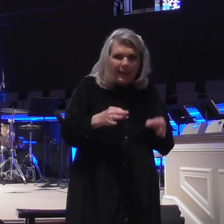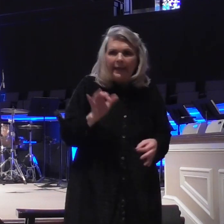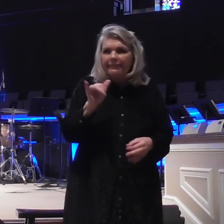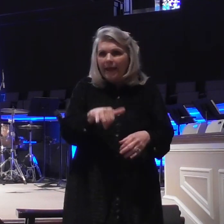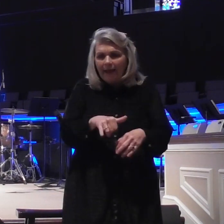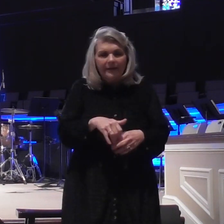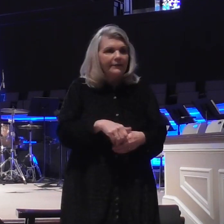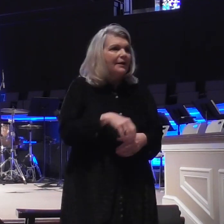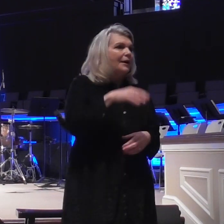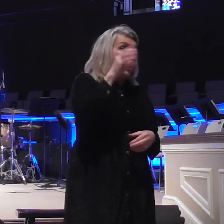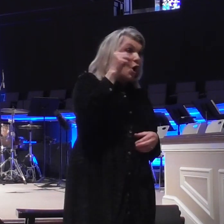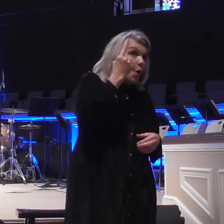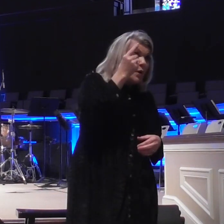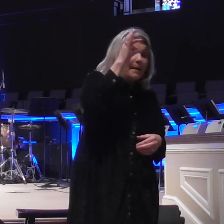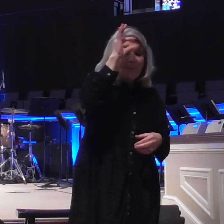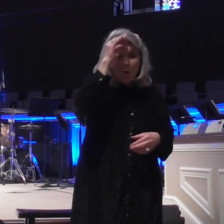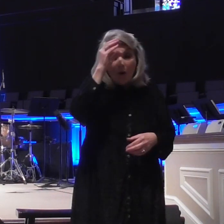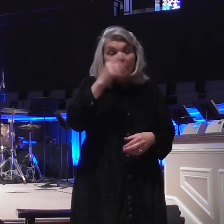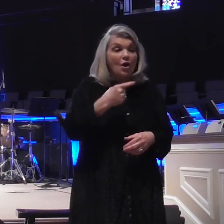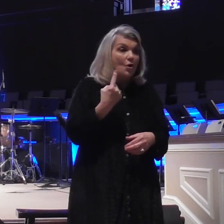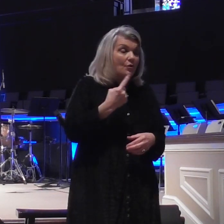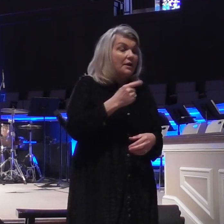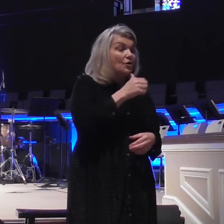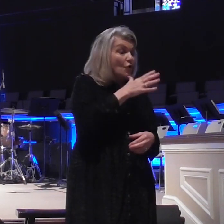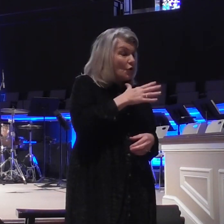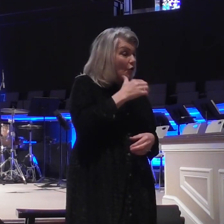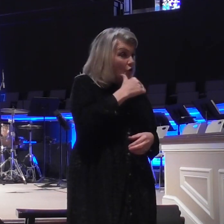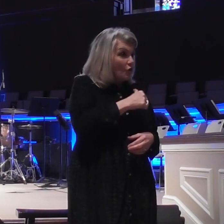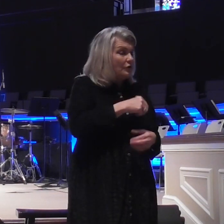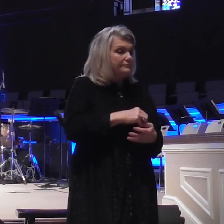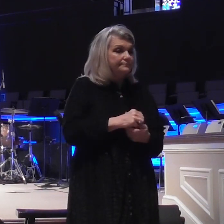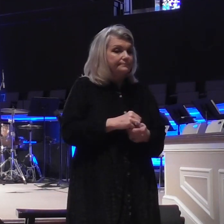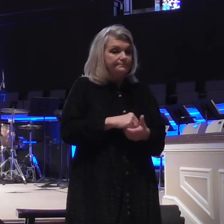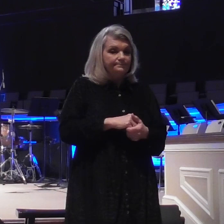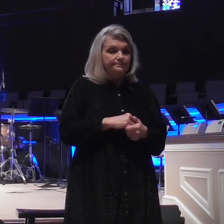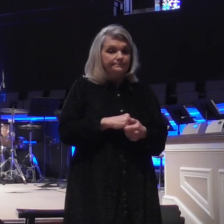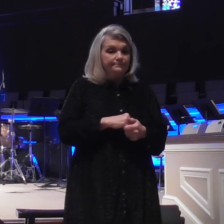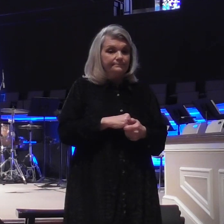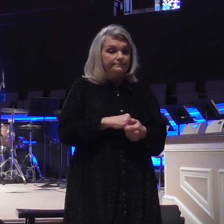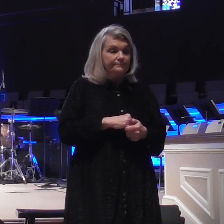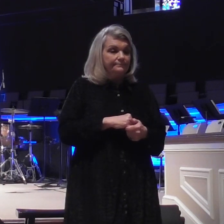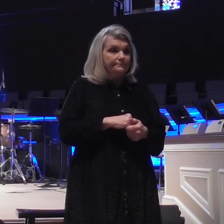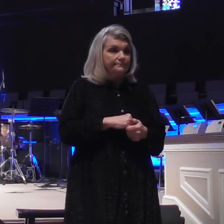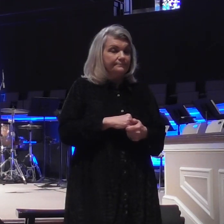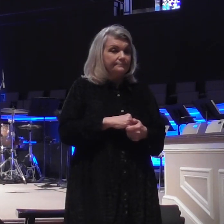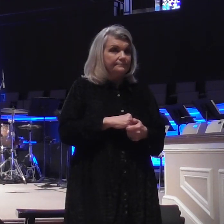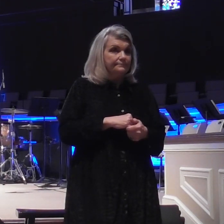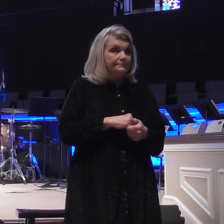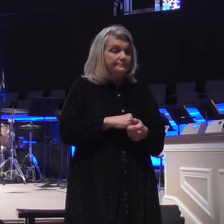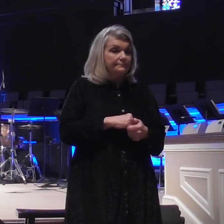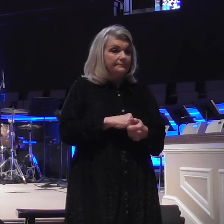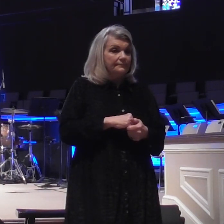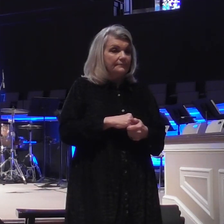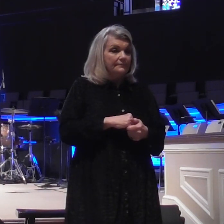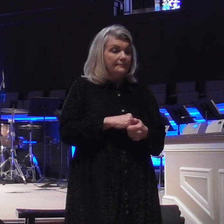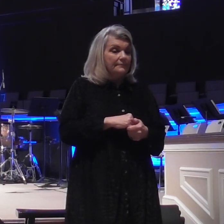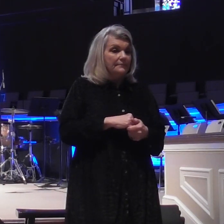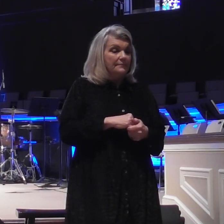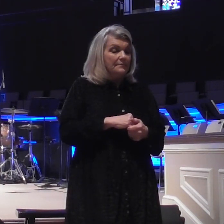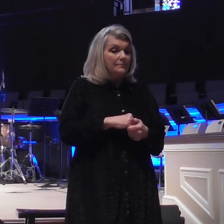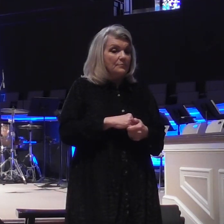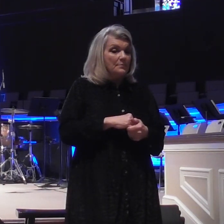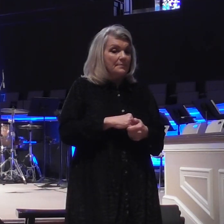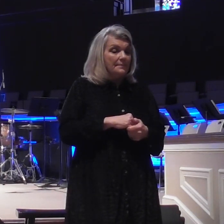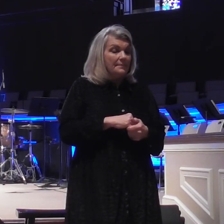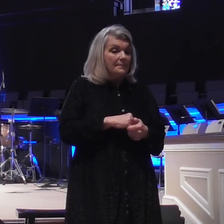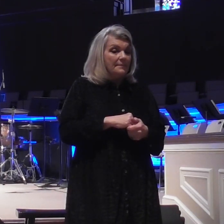females. And then gender is the social manifestation of this bodily sex. So